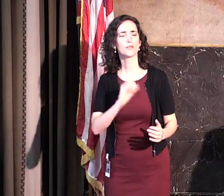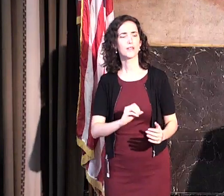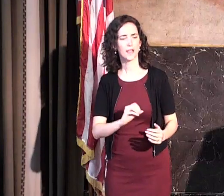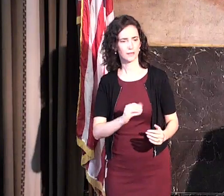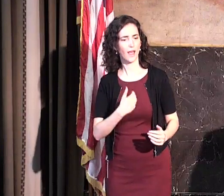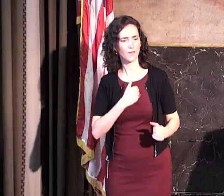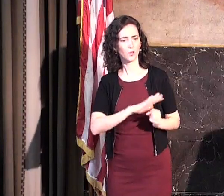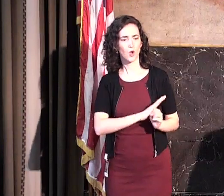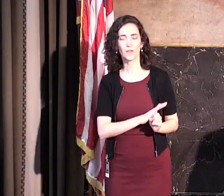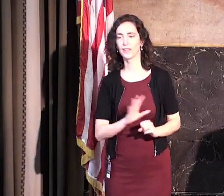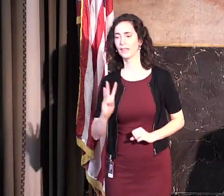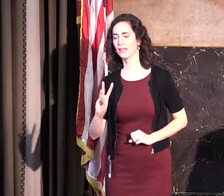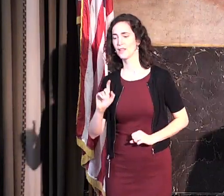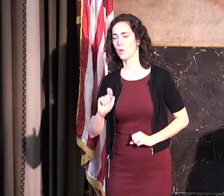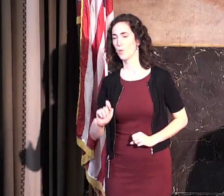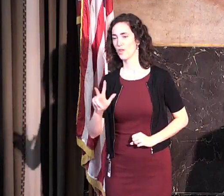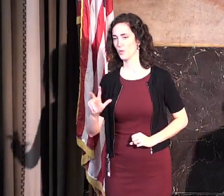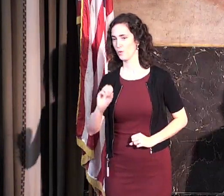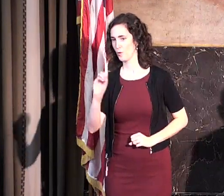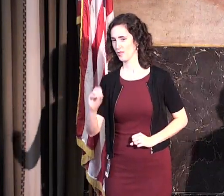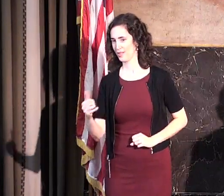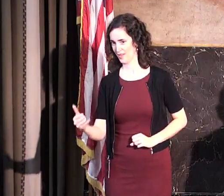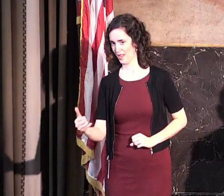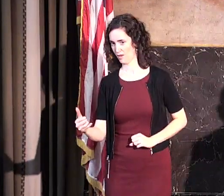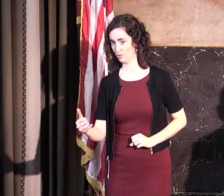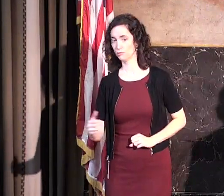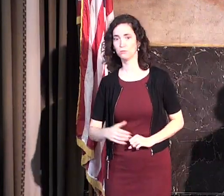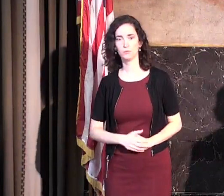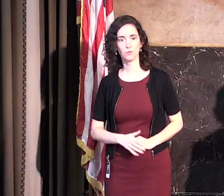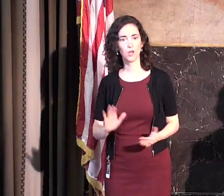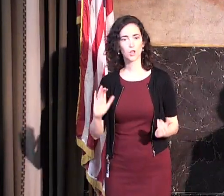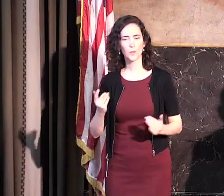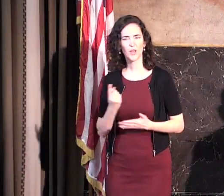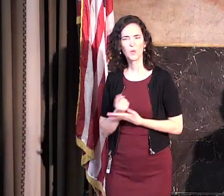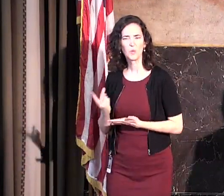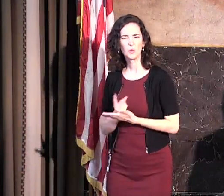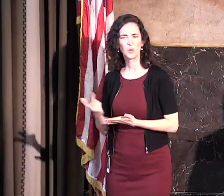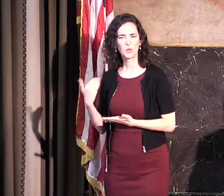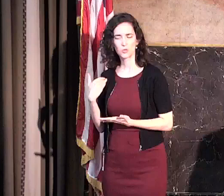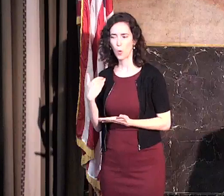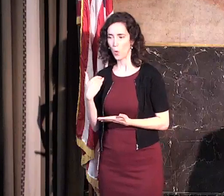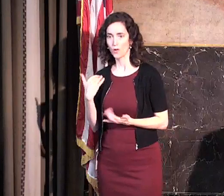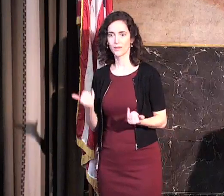6.3%. It's almost 3 times what it was just a few weeks ago.